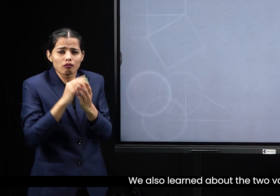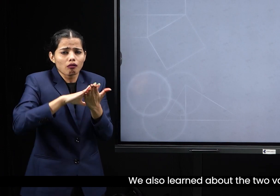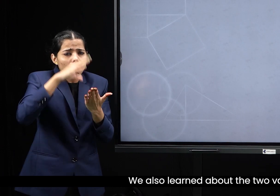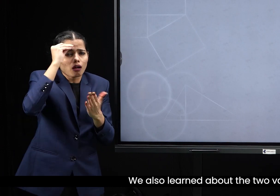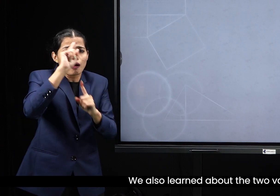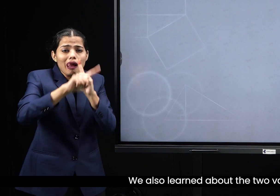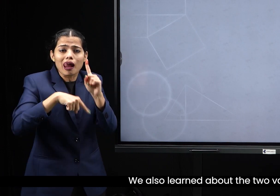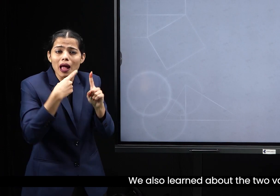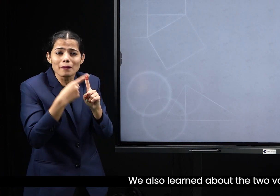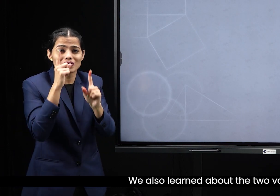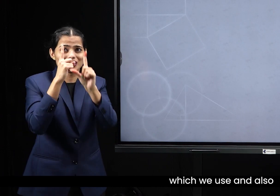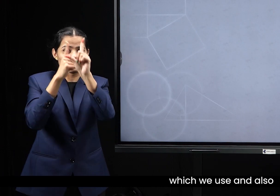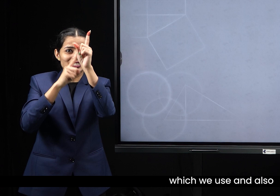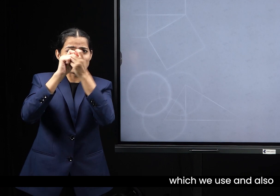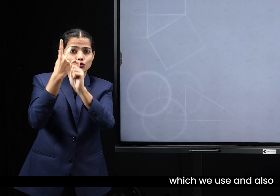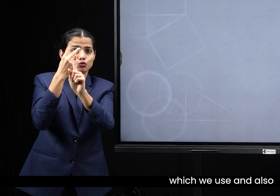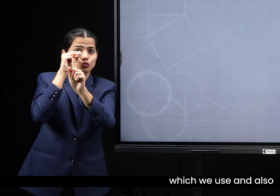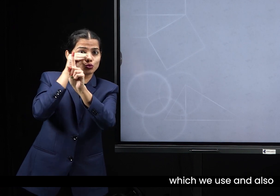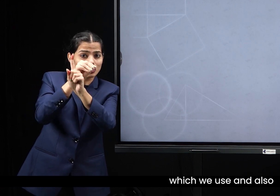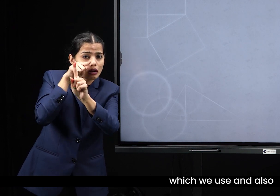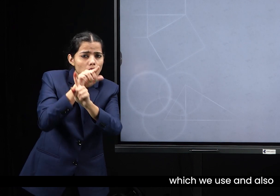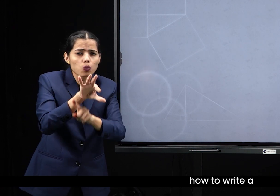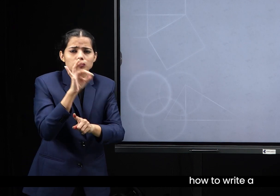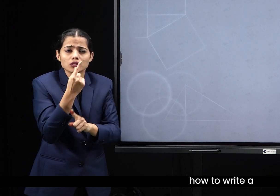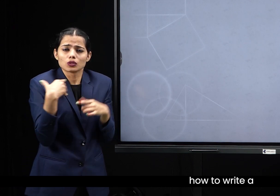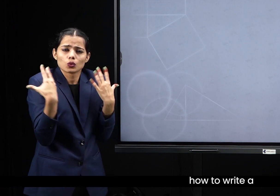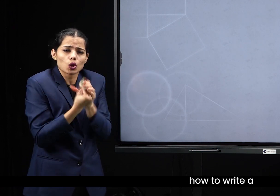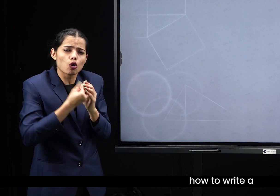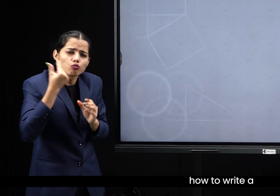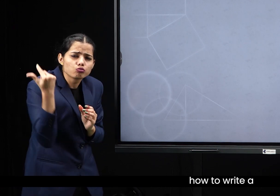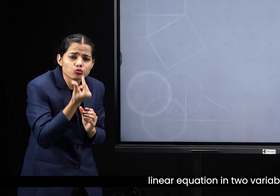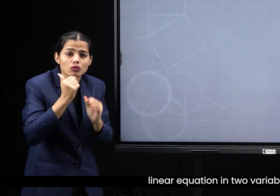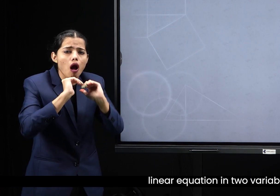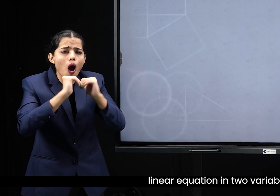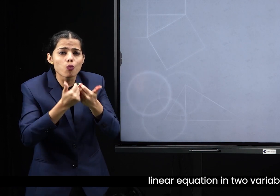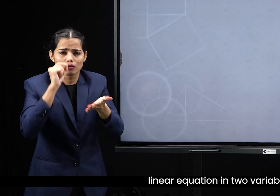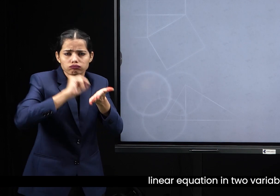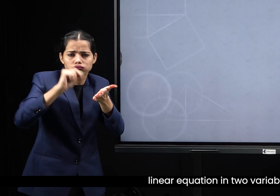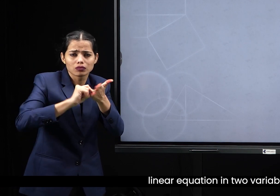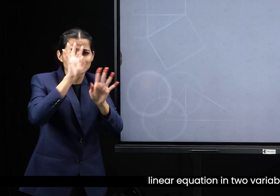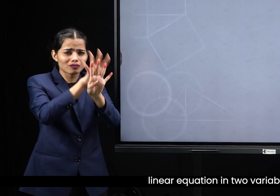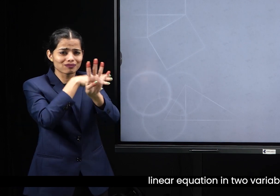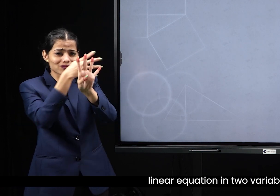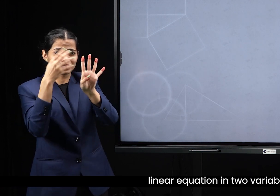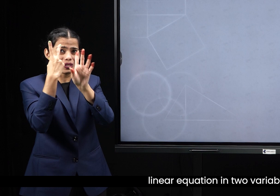the two variables which we use and also how to write a linear equation in two variables.